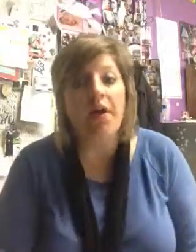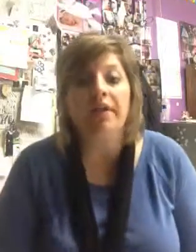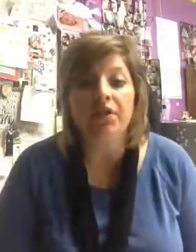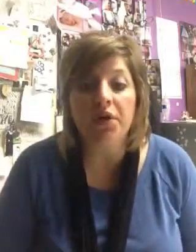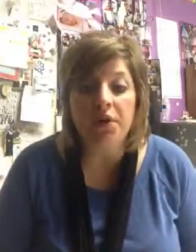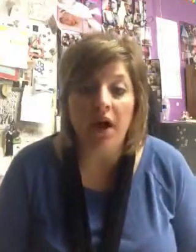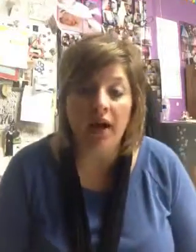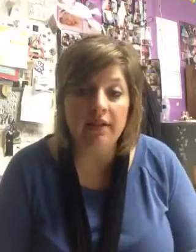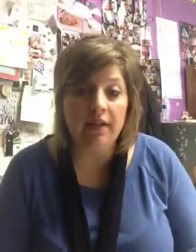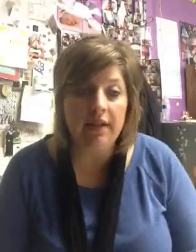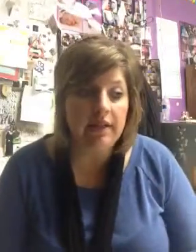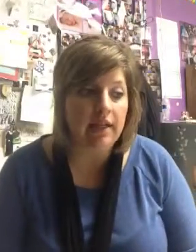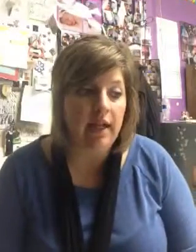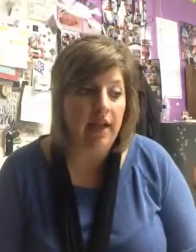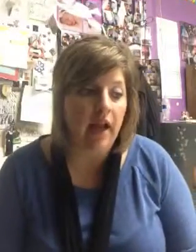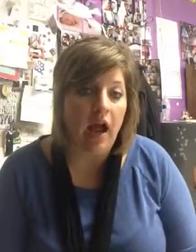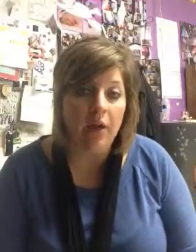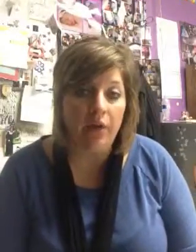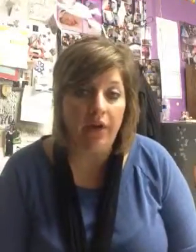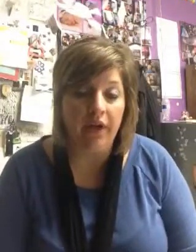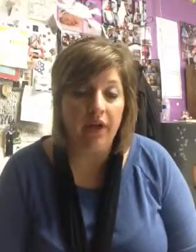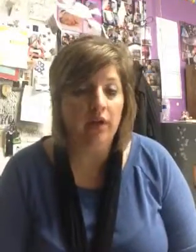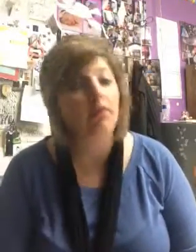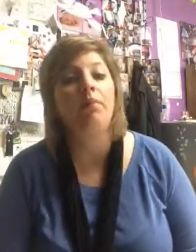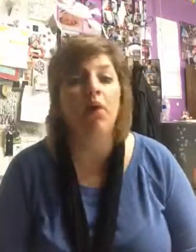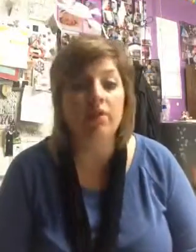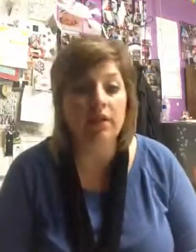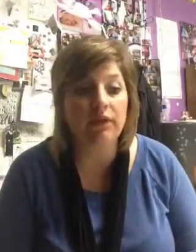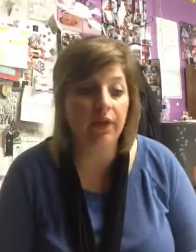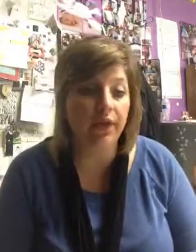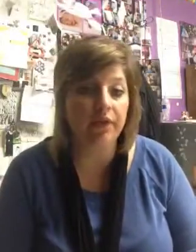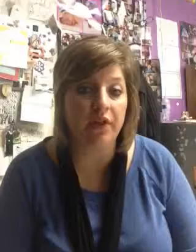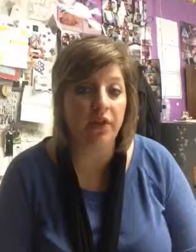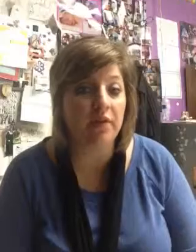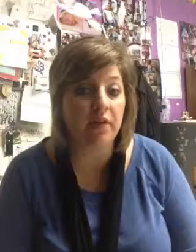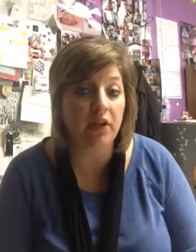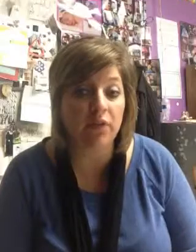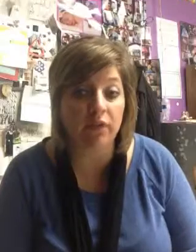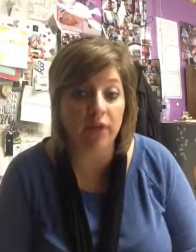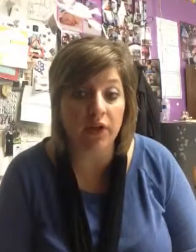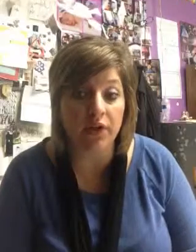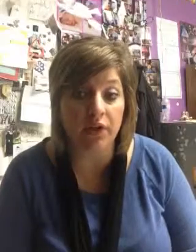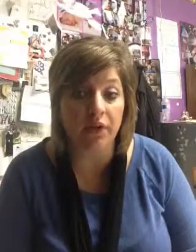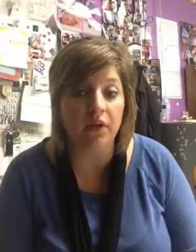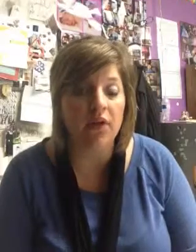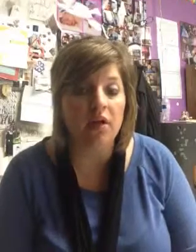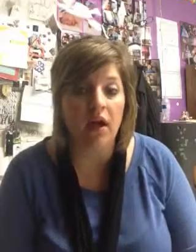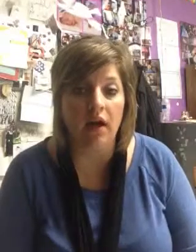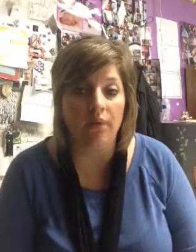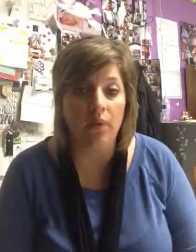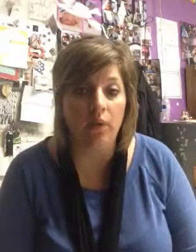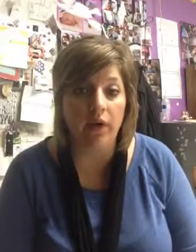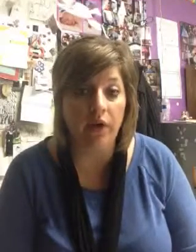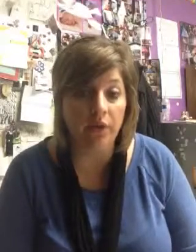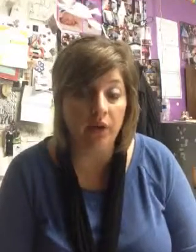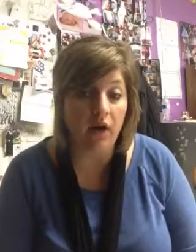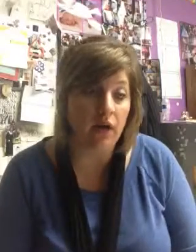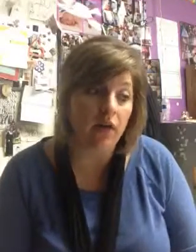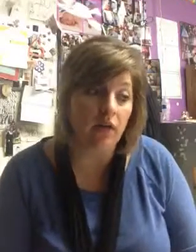Okay, so I decided today that I would post this for you so that you have something to refer to when you are